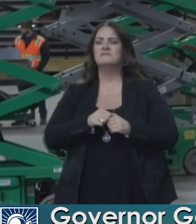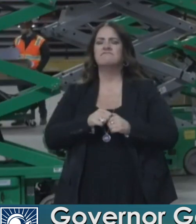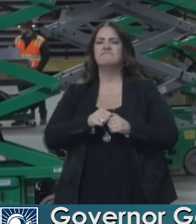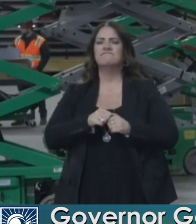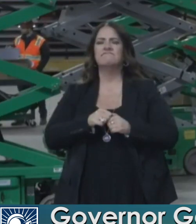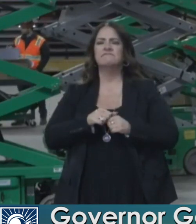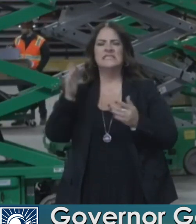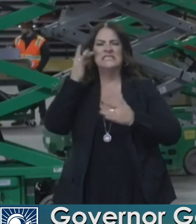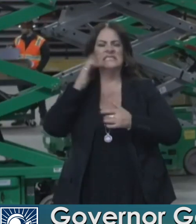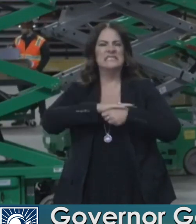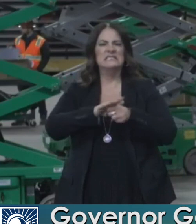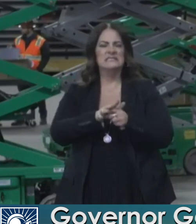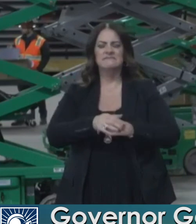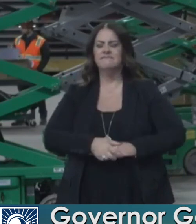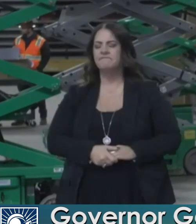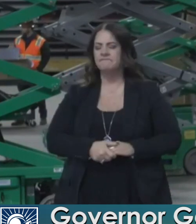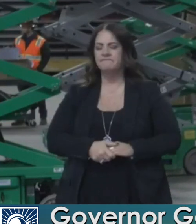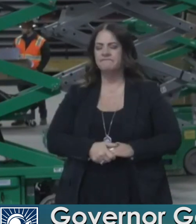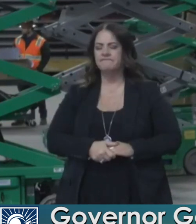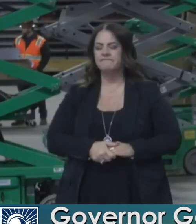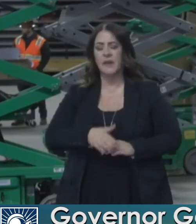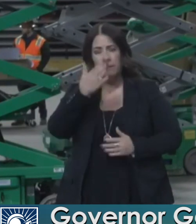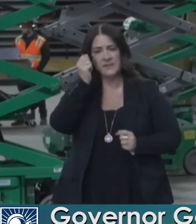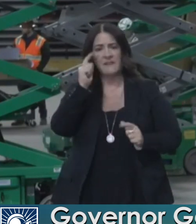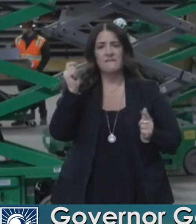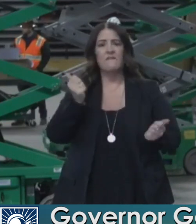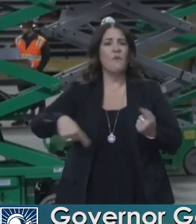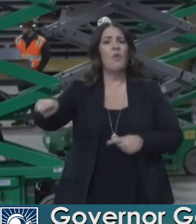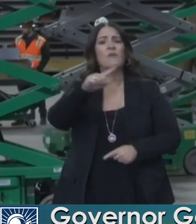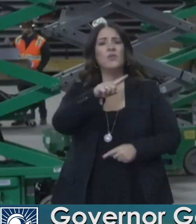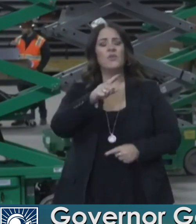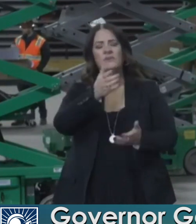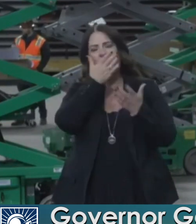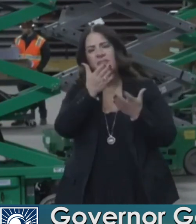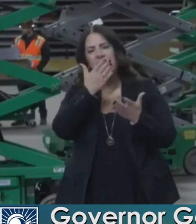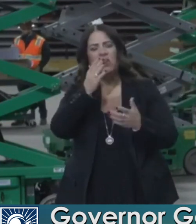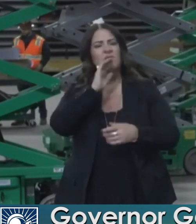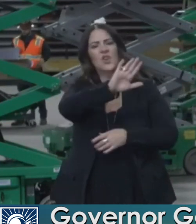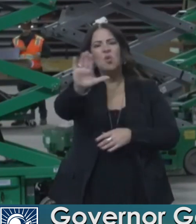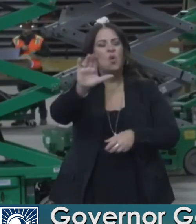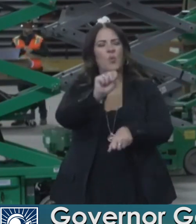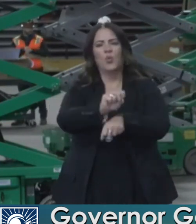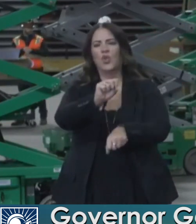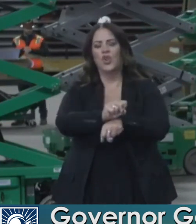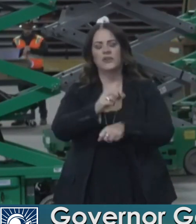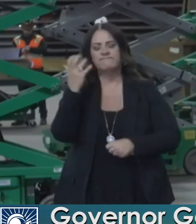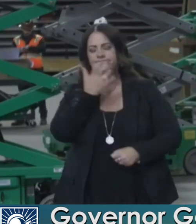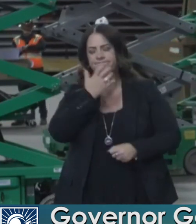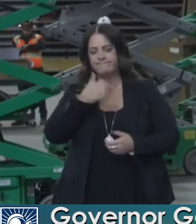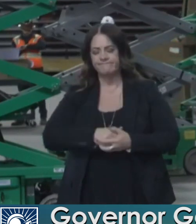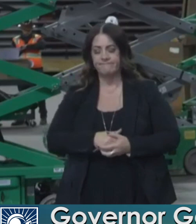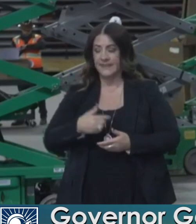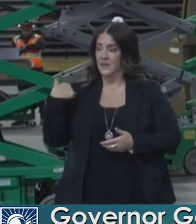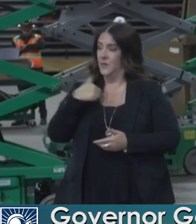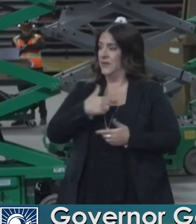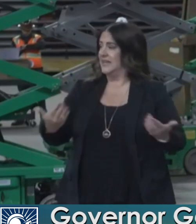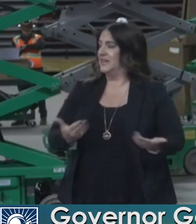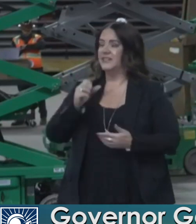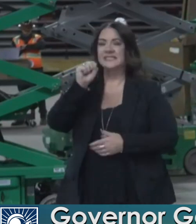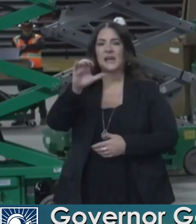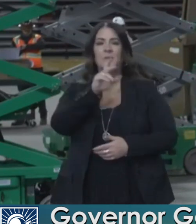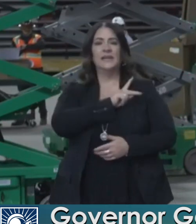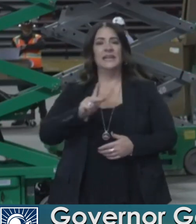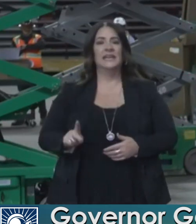all owe you and thank you. Thank you for your efforts. We at the Sacramento Kings have